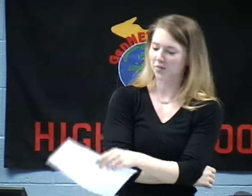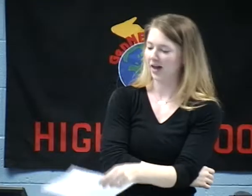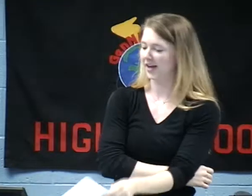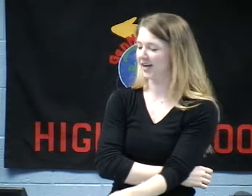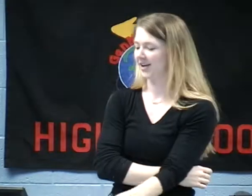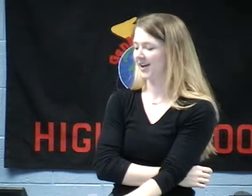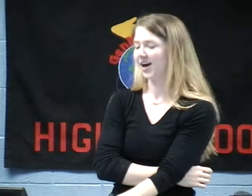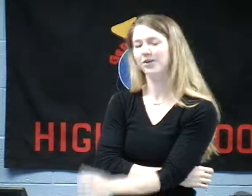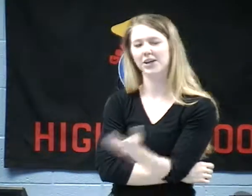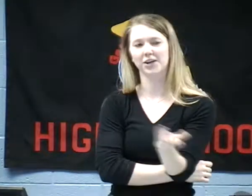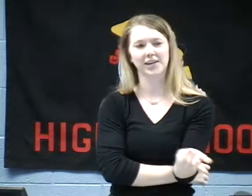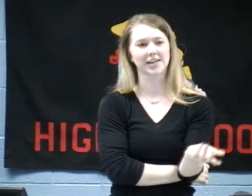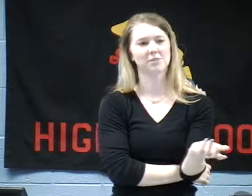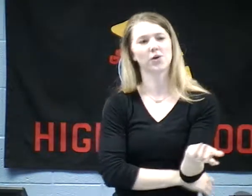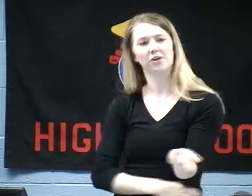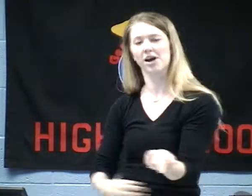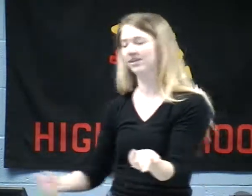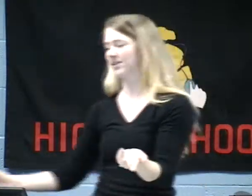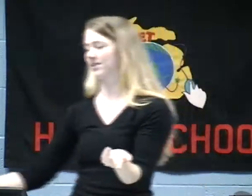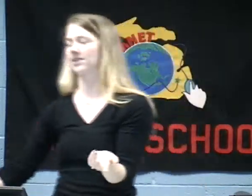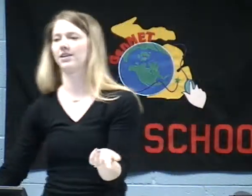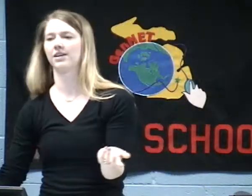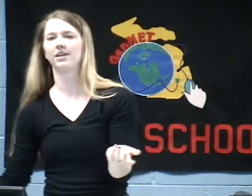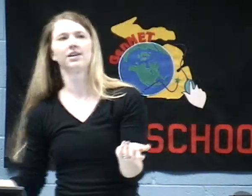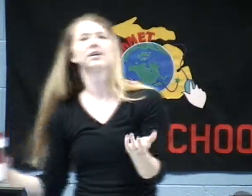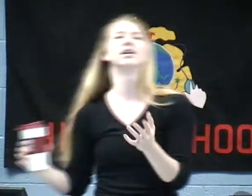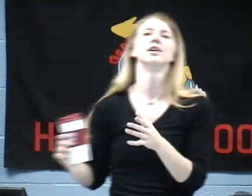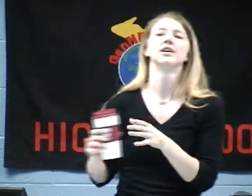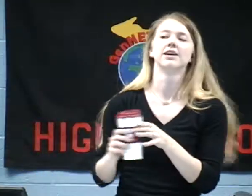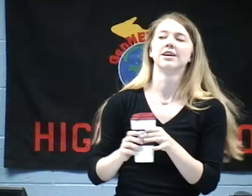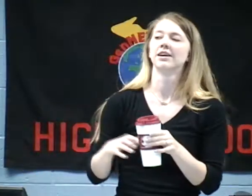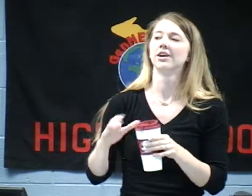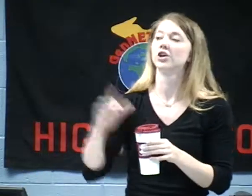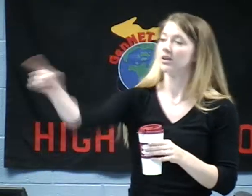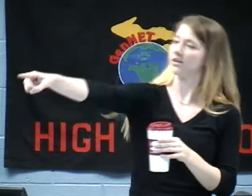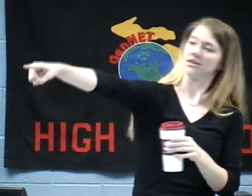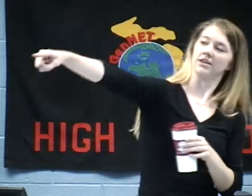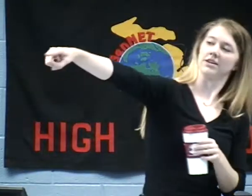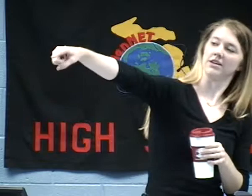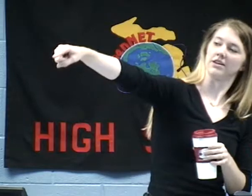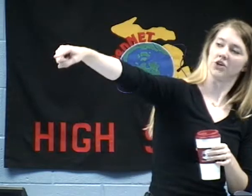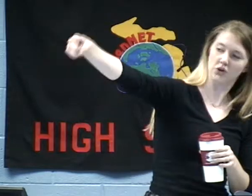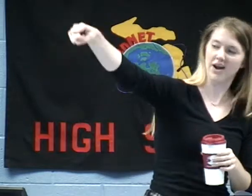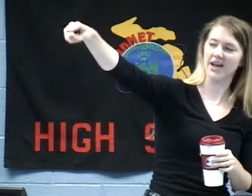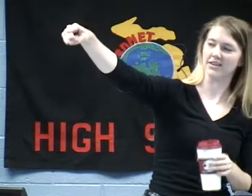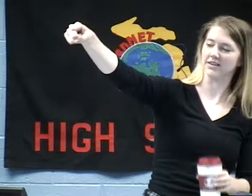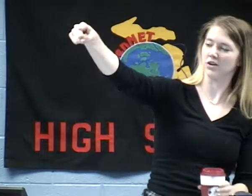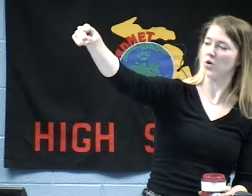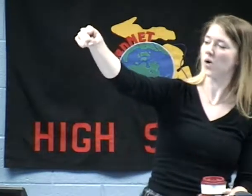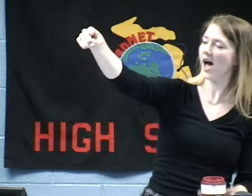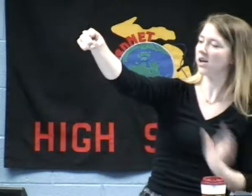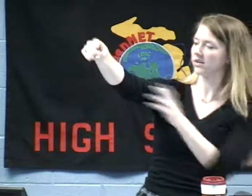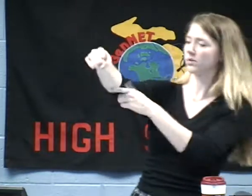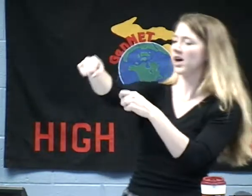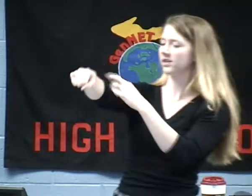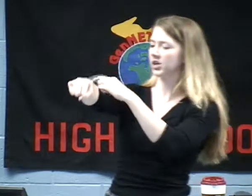fingerspell it, how do you think you're going to get the point across? Charades. Charades. What else? What else can you